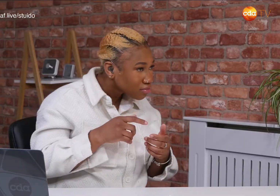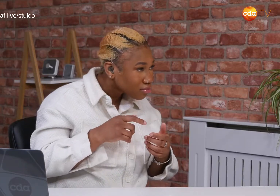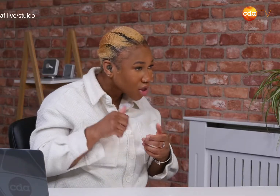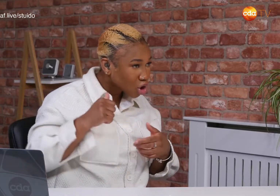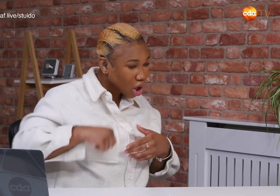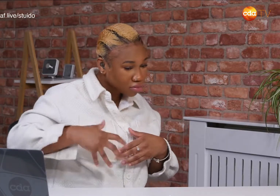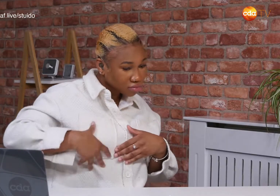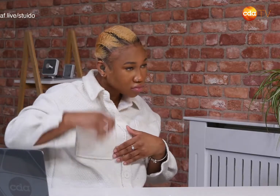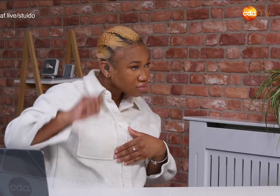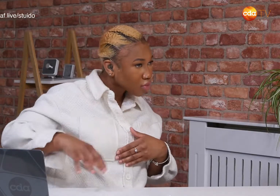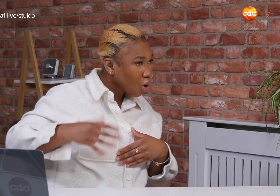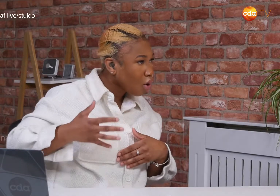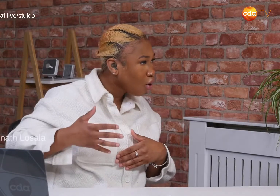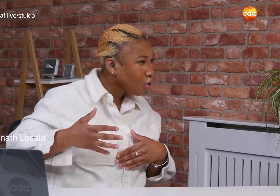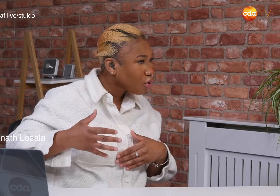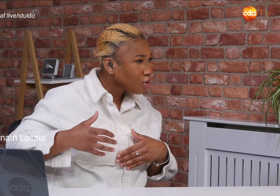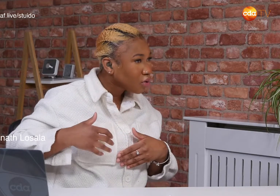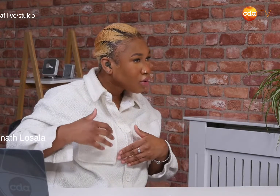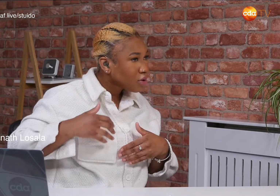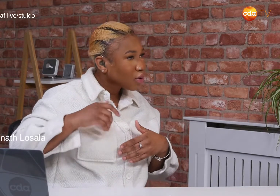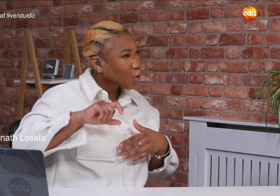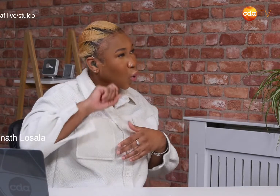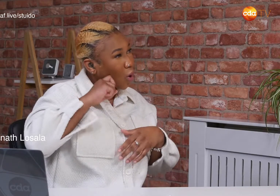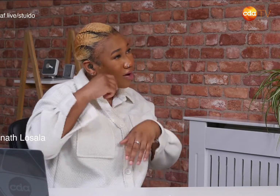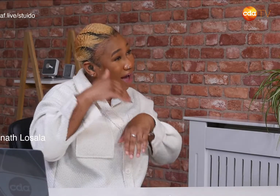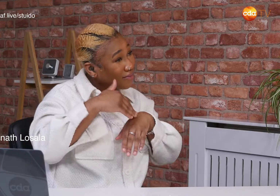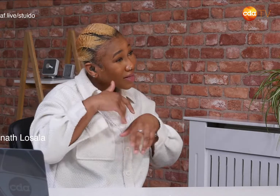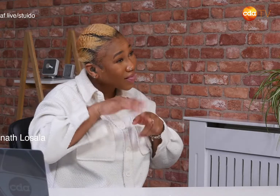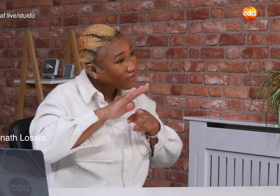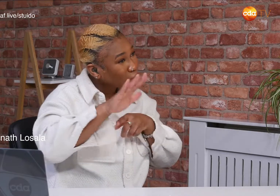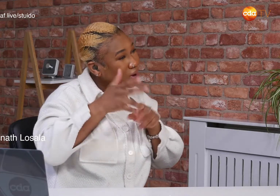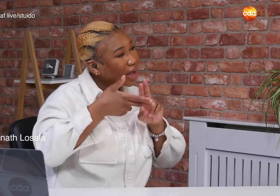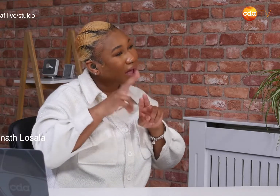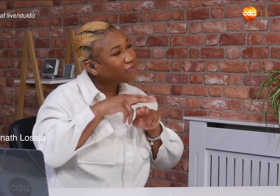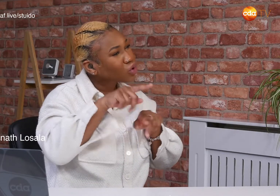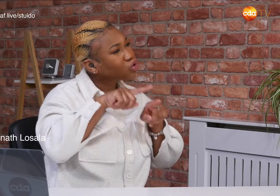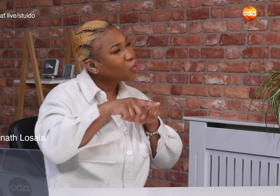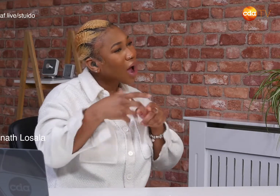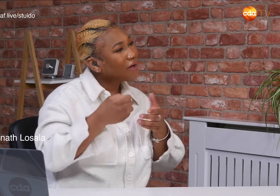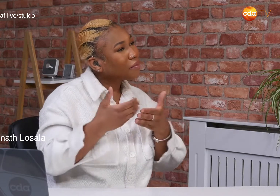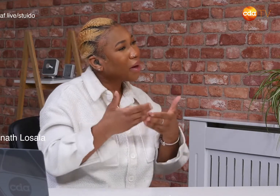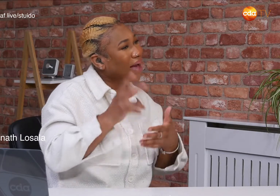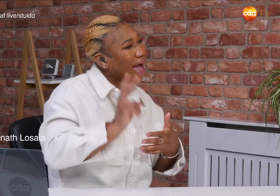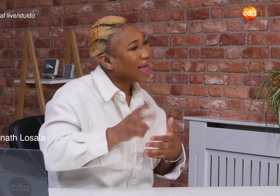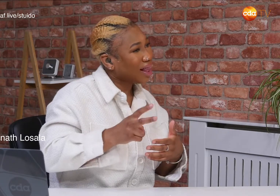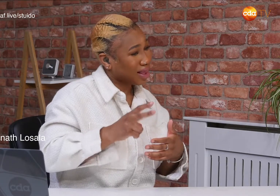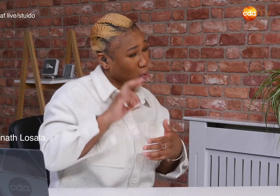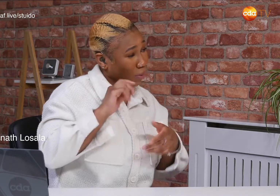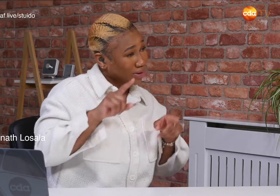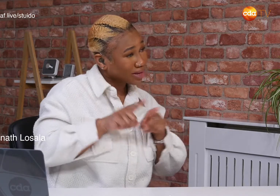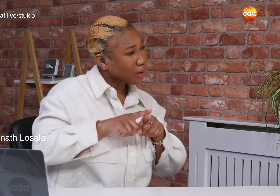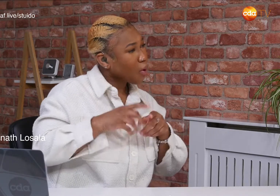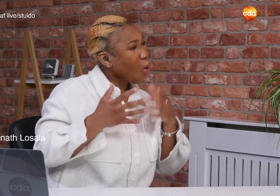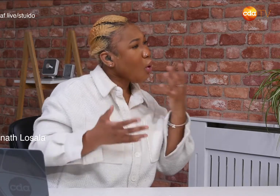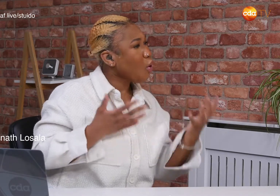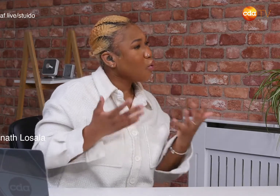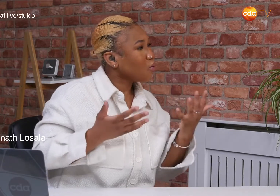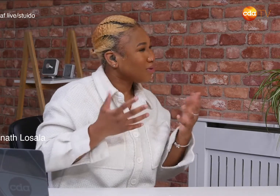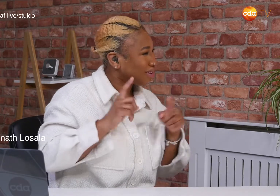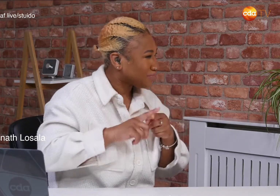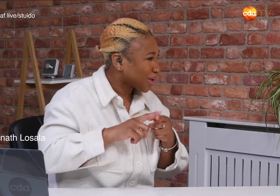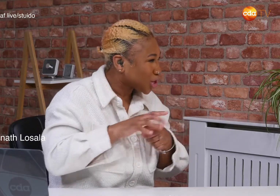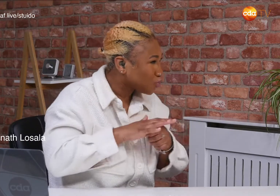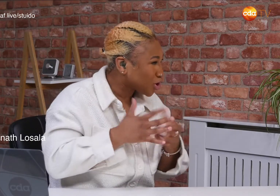So the operation, do you mean they kind of operate to take the baby that was growing there then? Would it be